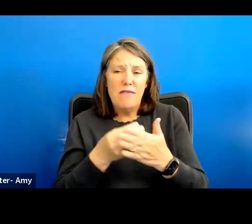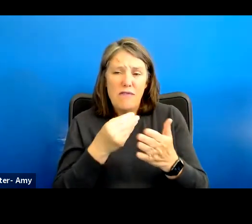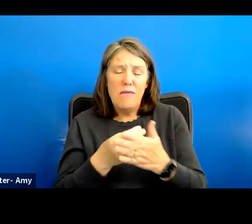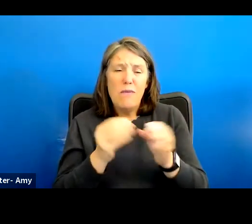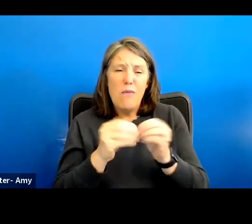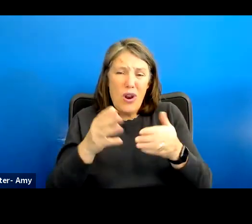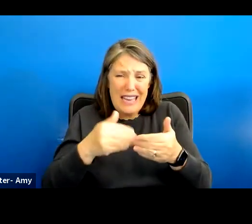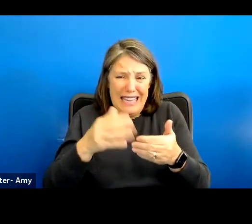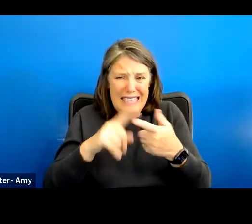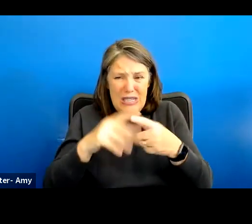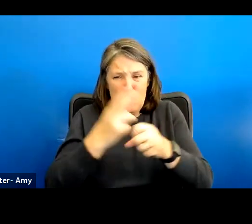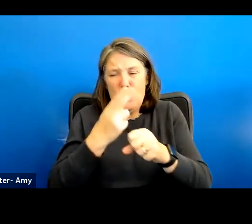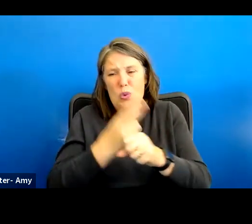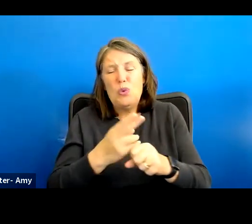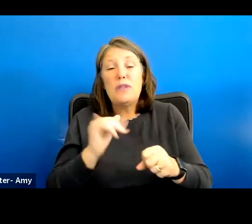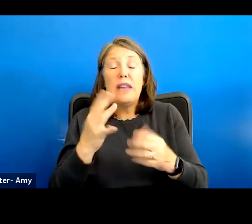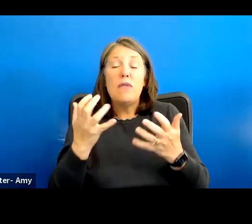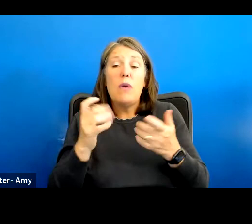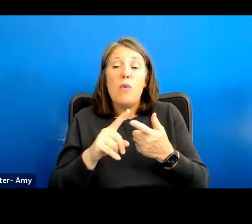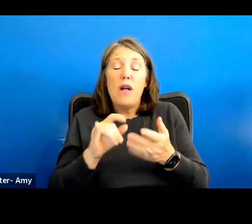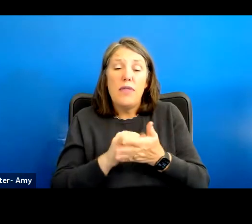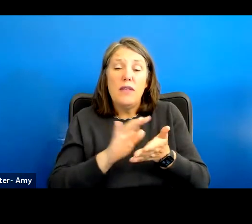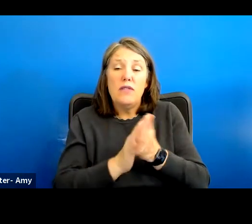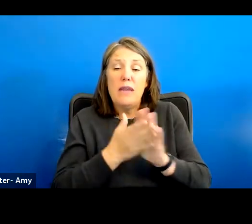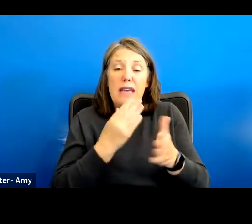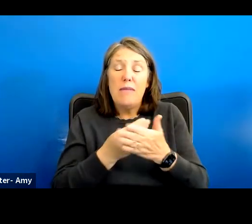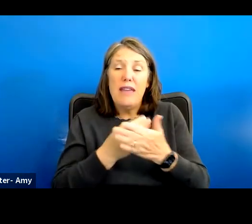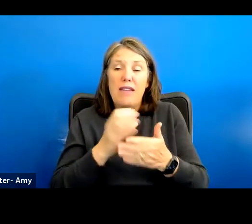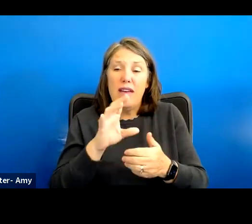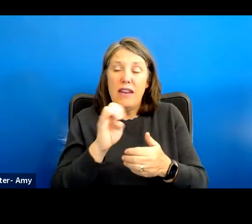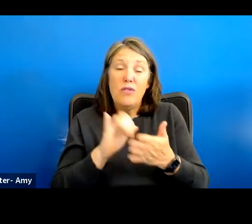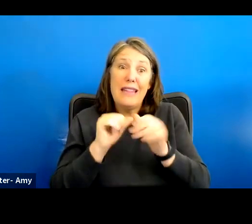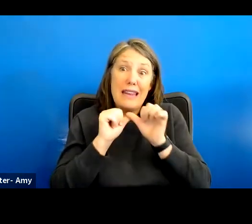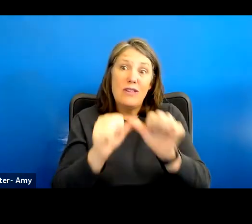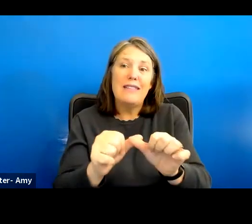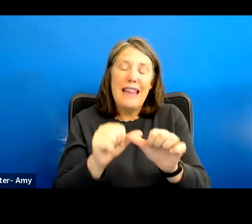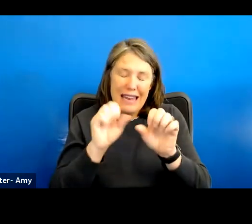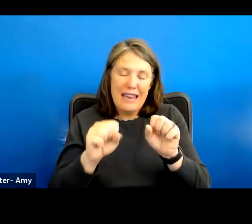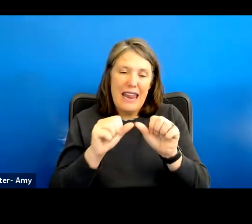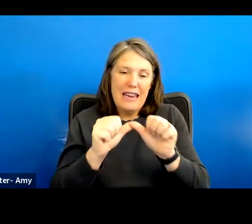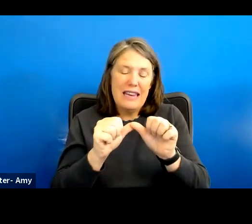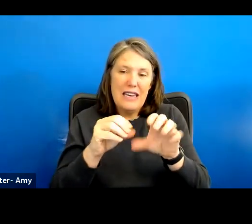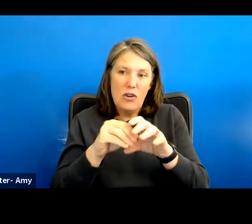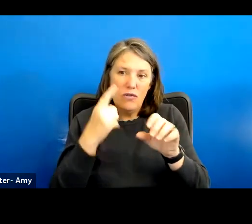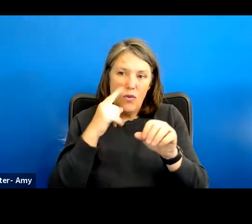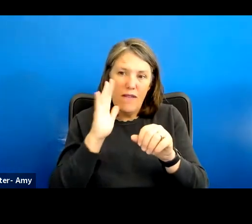to use. And if we want this to be a funding source that is sustainable and continues on in the